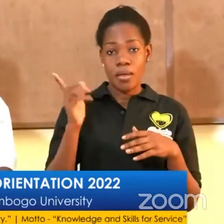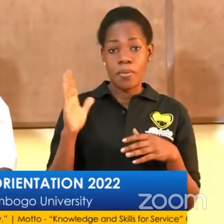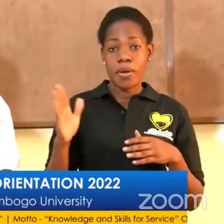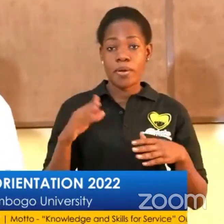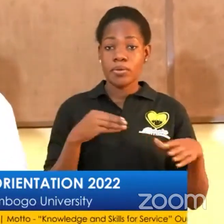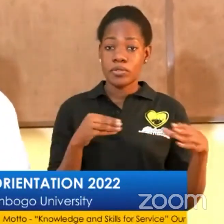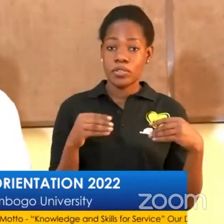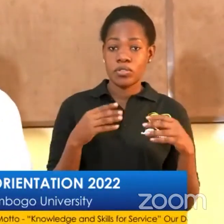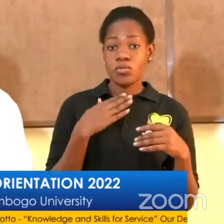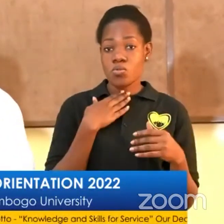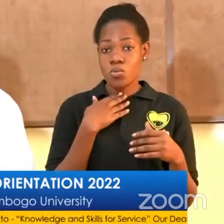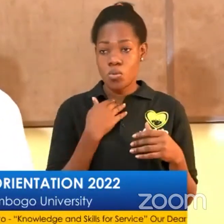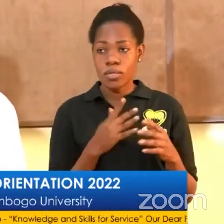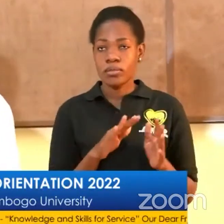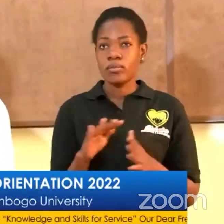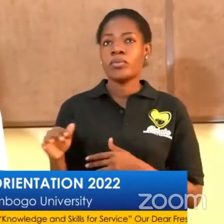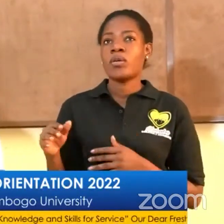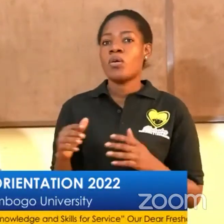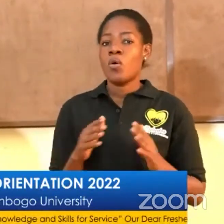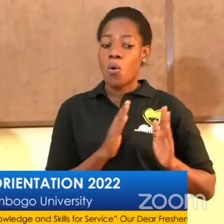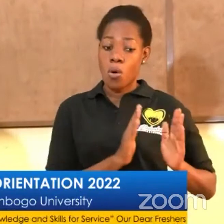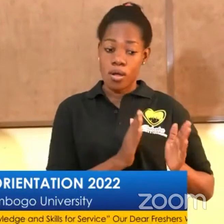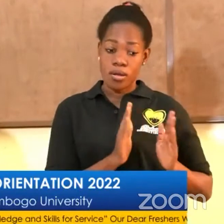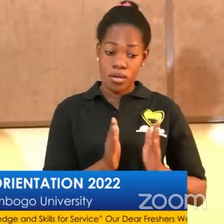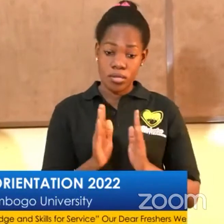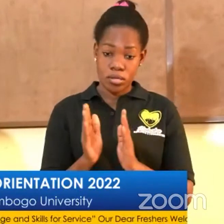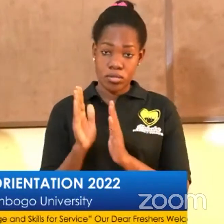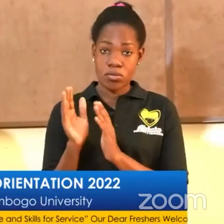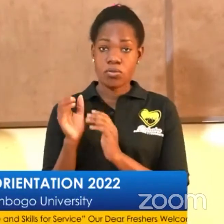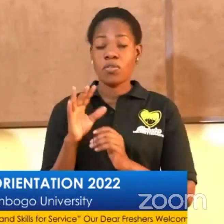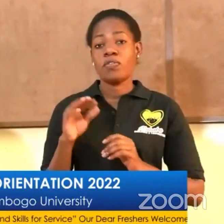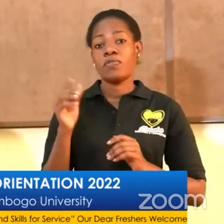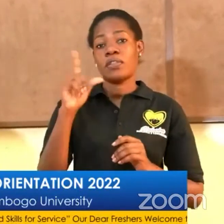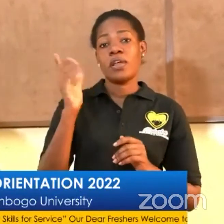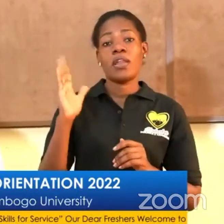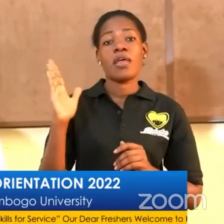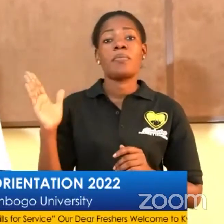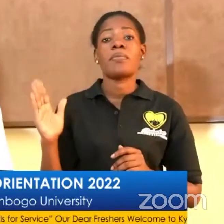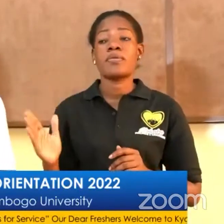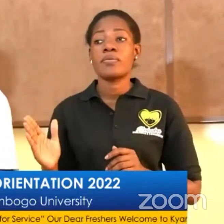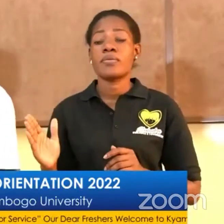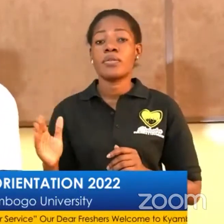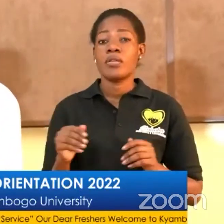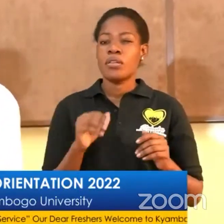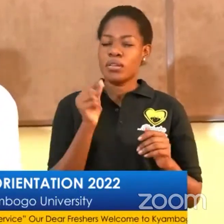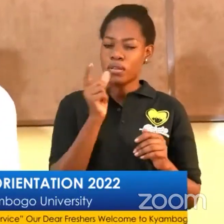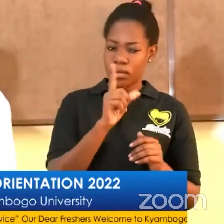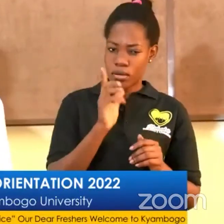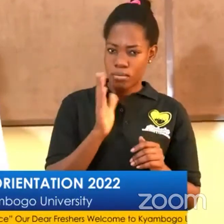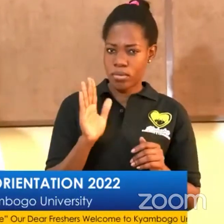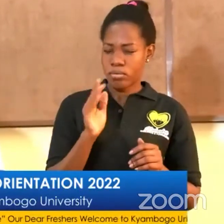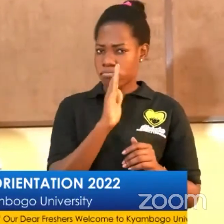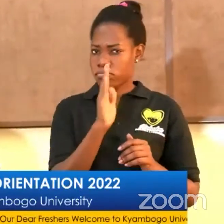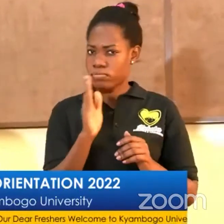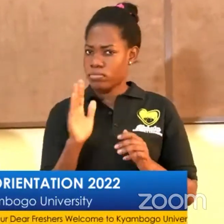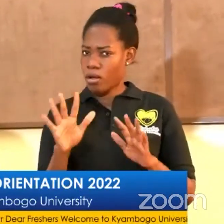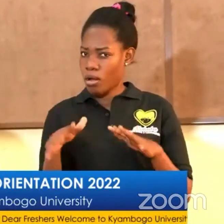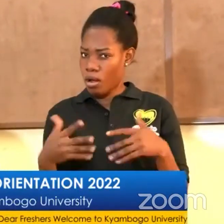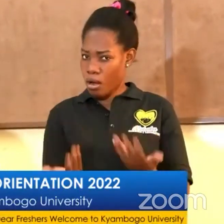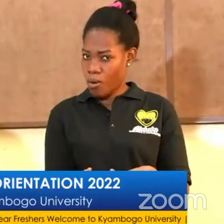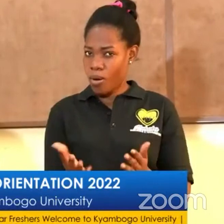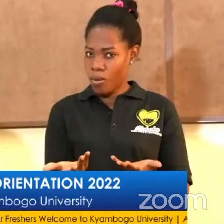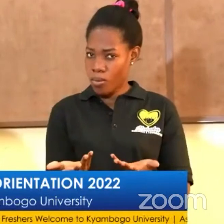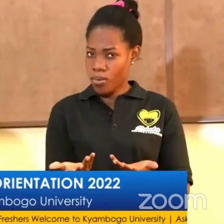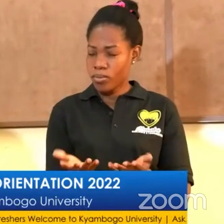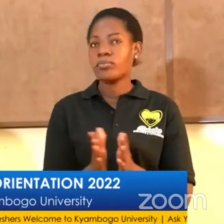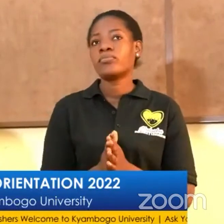in. Organization of the library. How is the library organized? When you